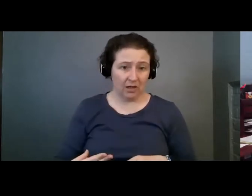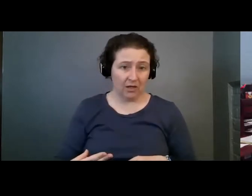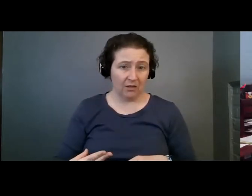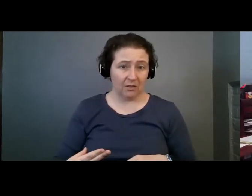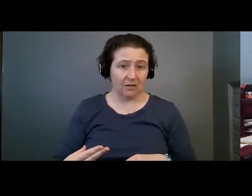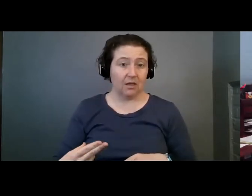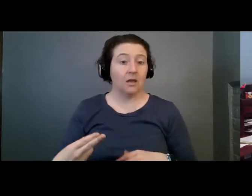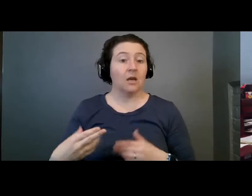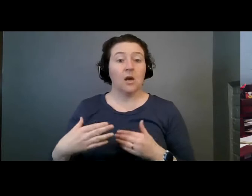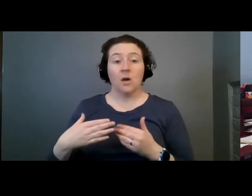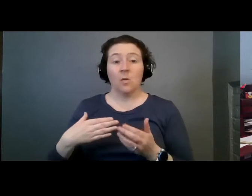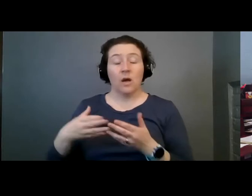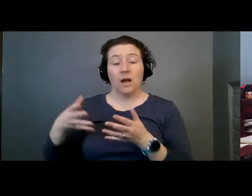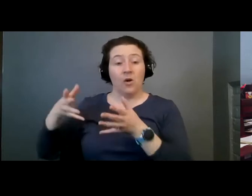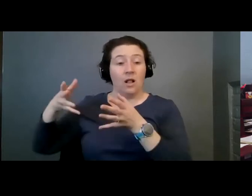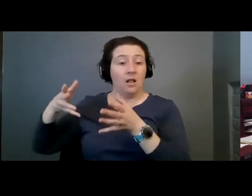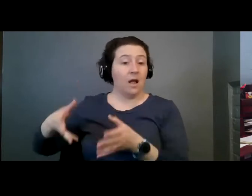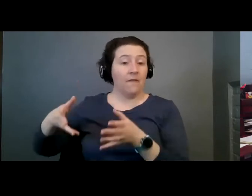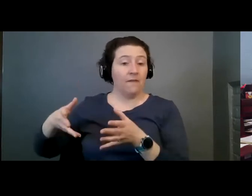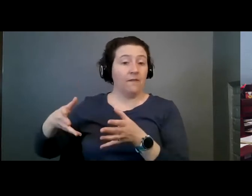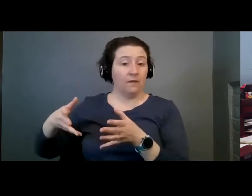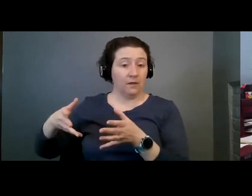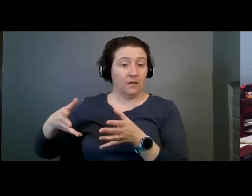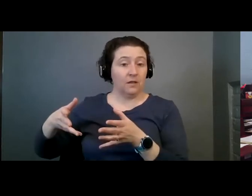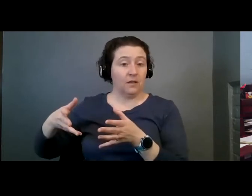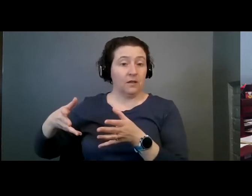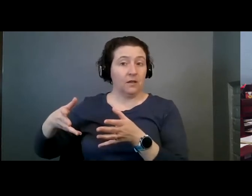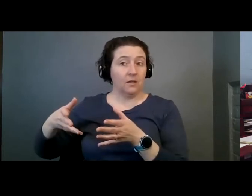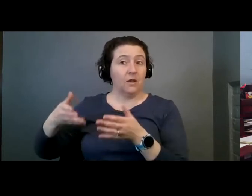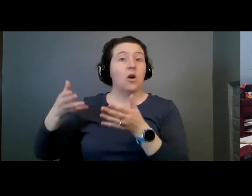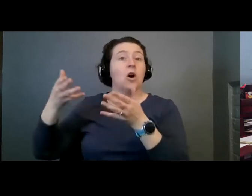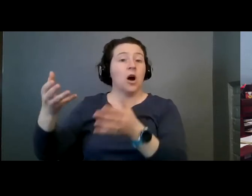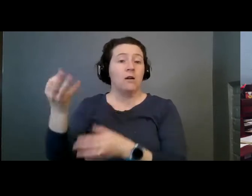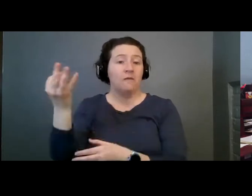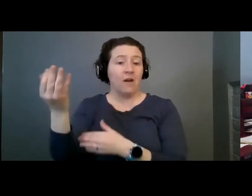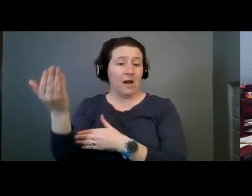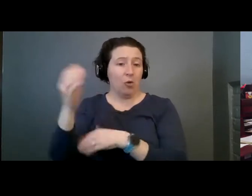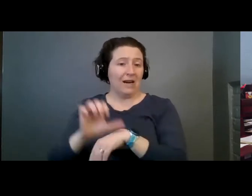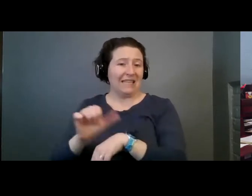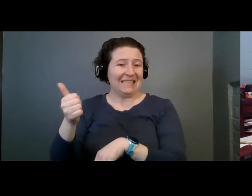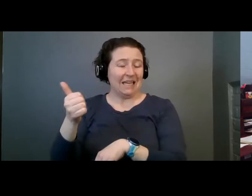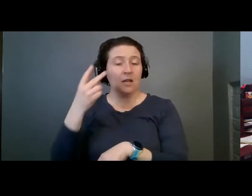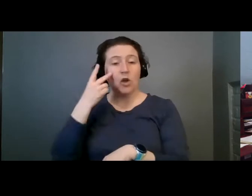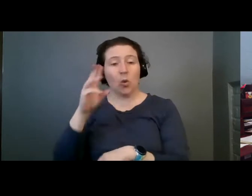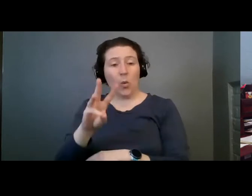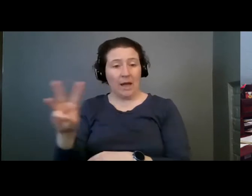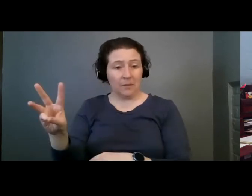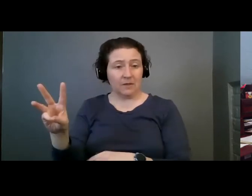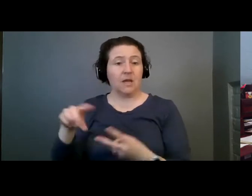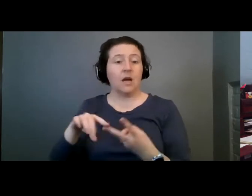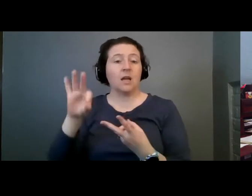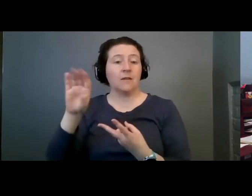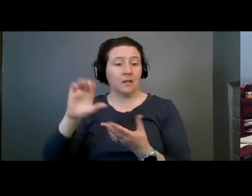any remaining slots will be offered on Friday morning at 10 a.m. on our website and on our